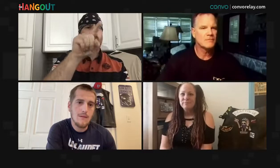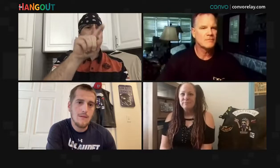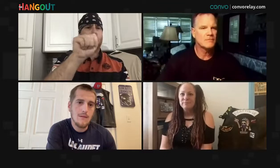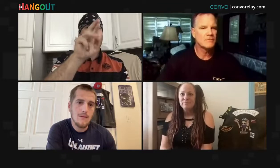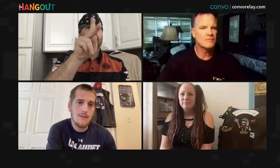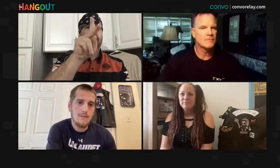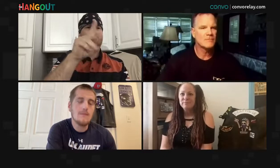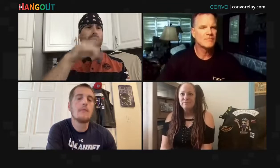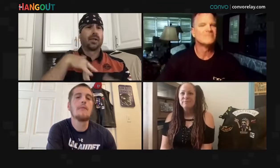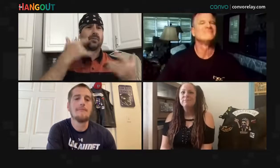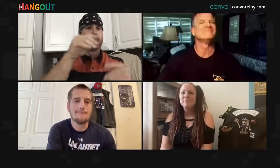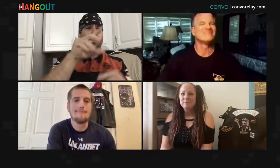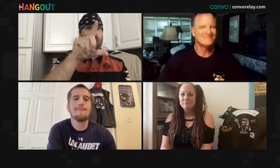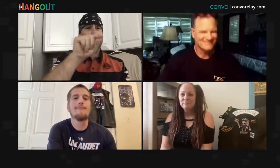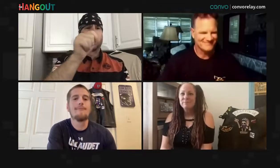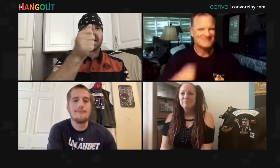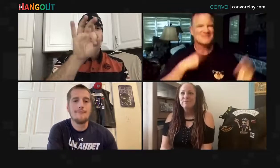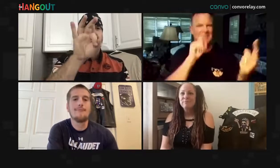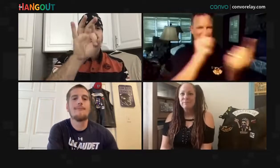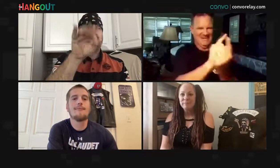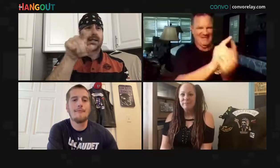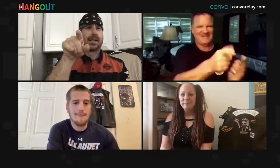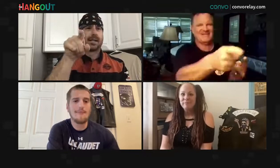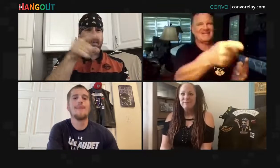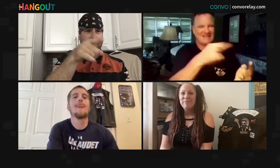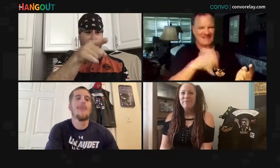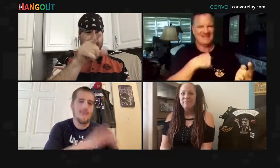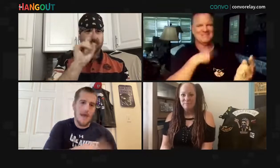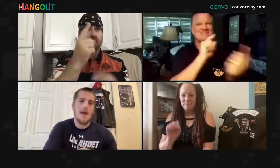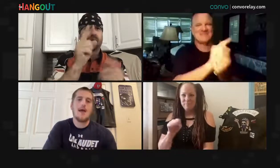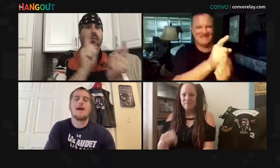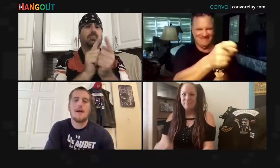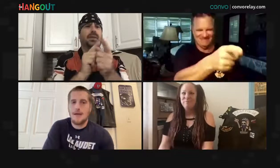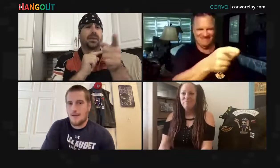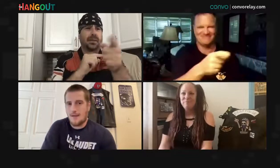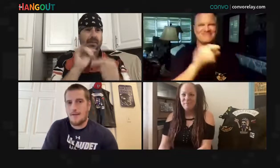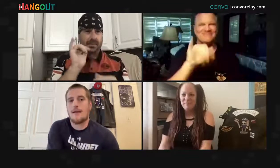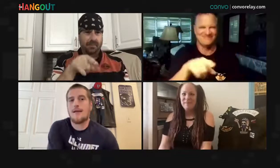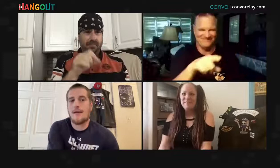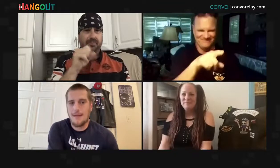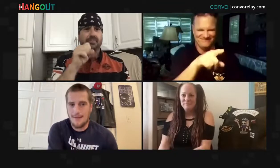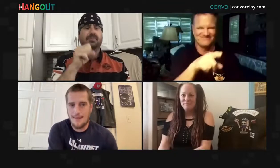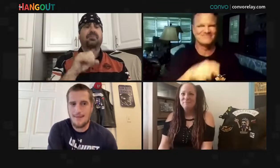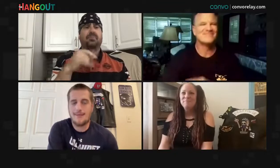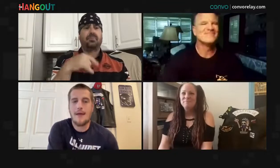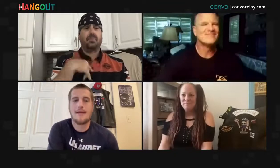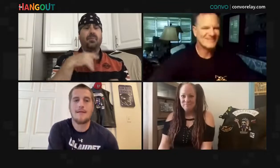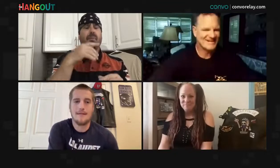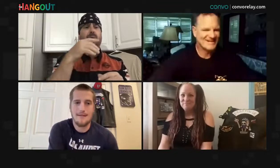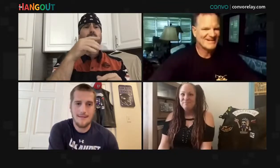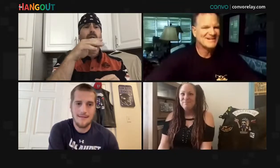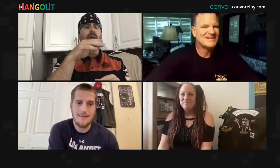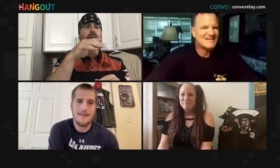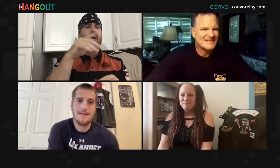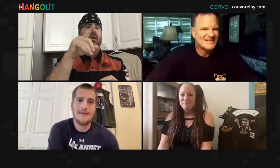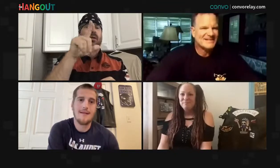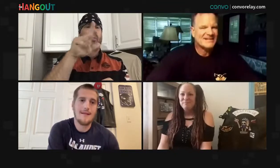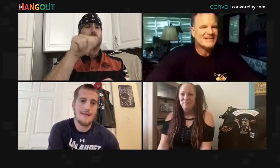acknowledgement. And then we had an event in Arkansas and Ozarks. That's where I met That's where I you. met you, Sean. That's right,